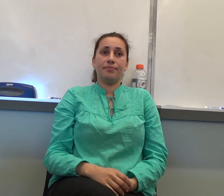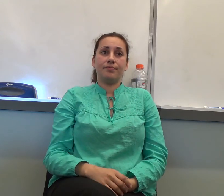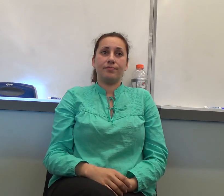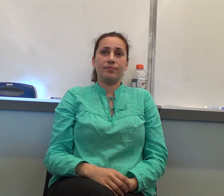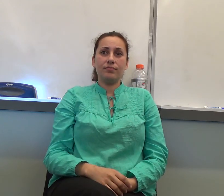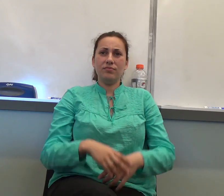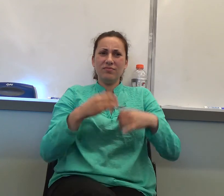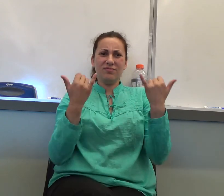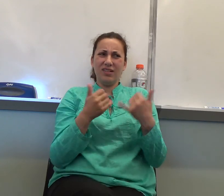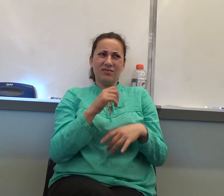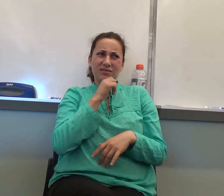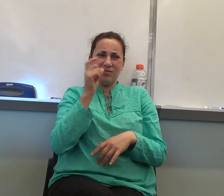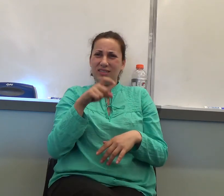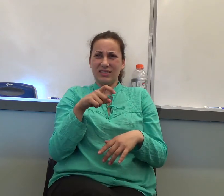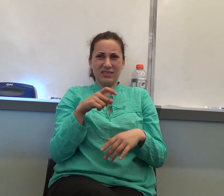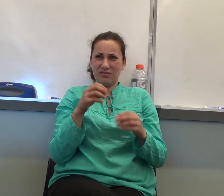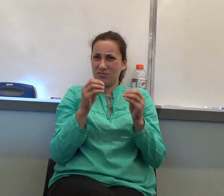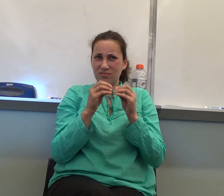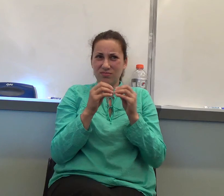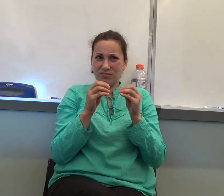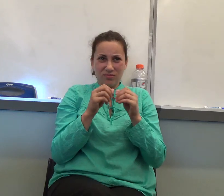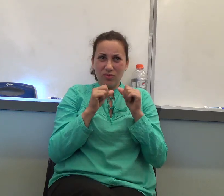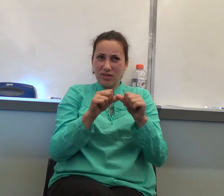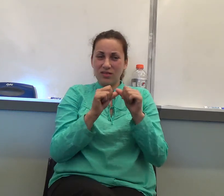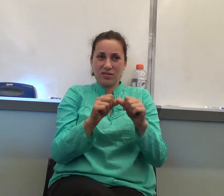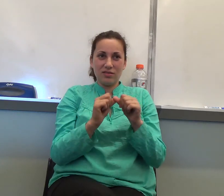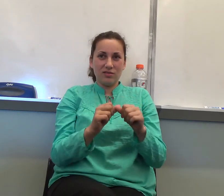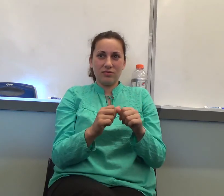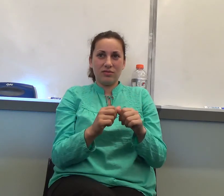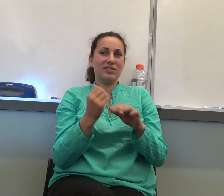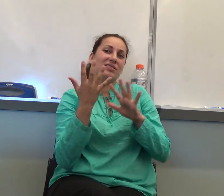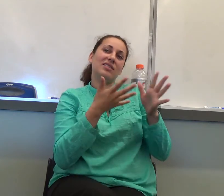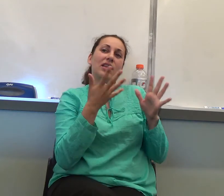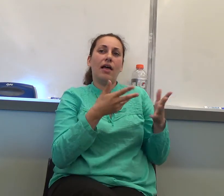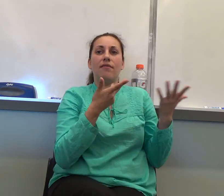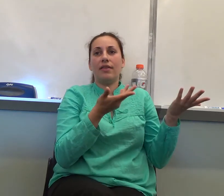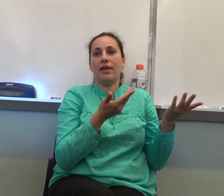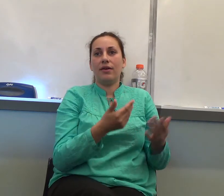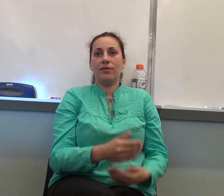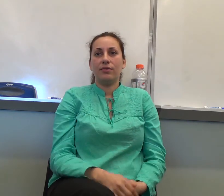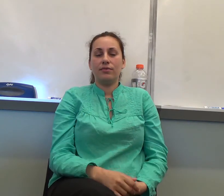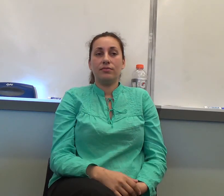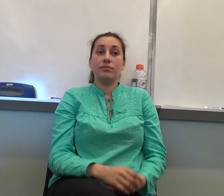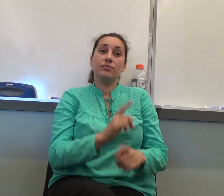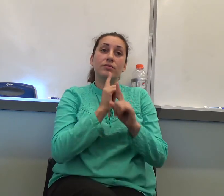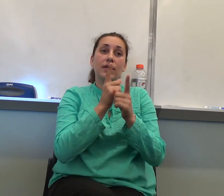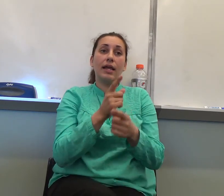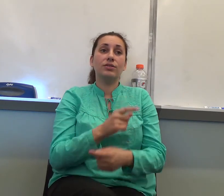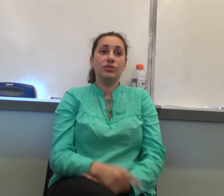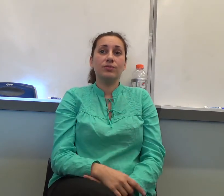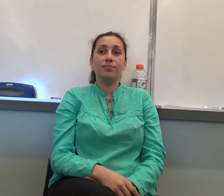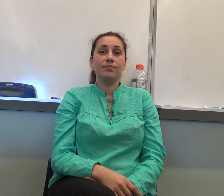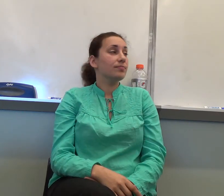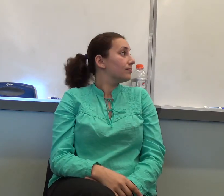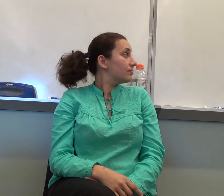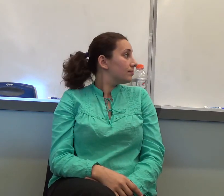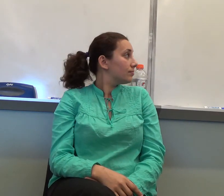any further. You get nothing but 0. Because that's all that's left. So that's the answer. This is, right with the leading 0,